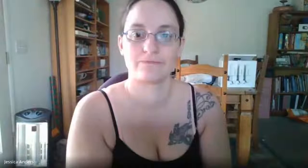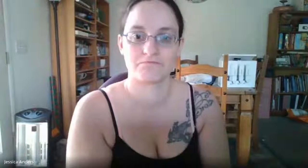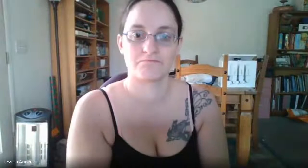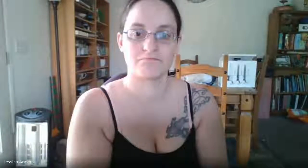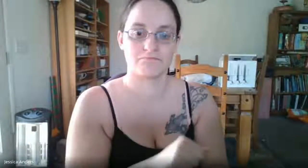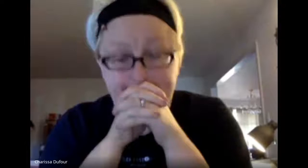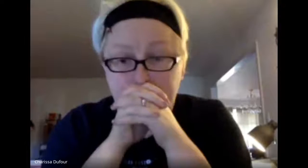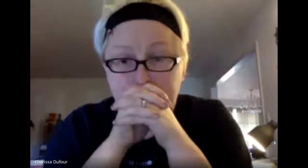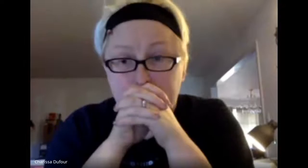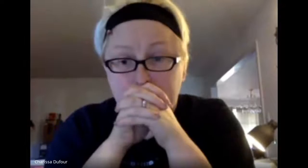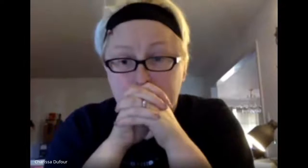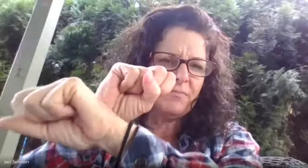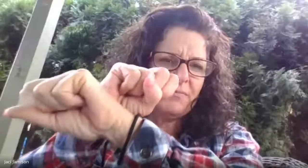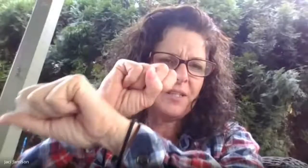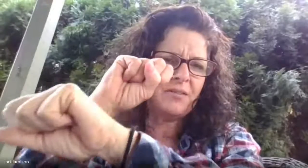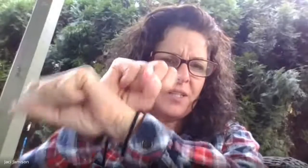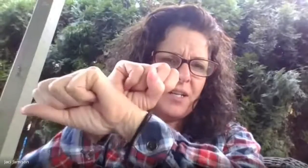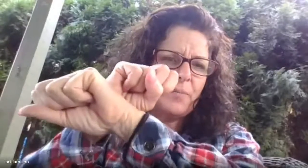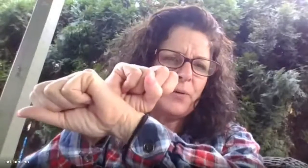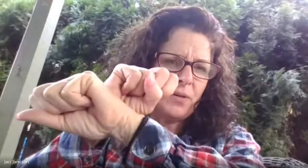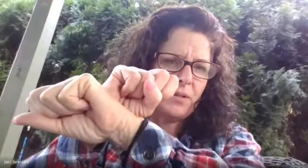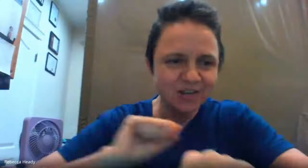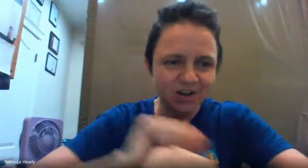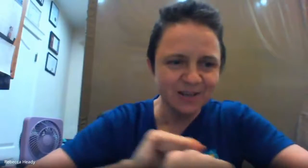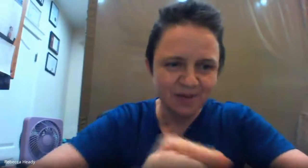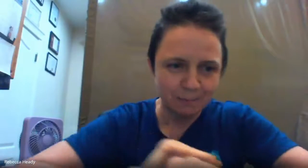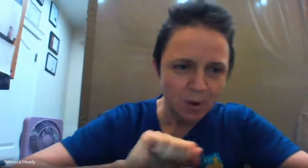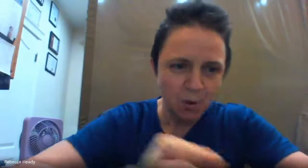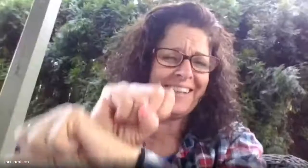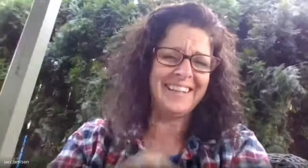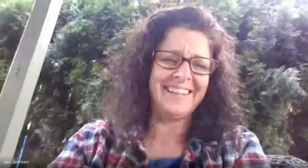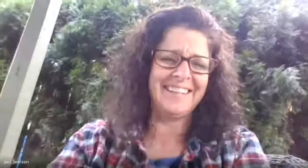of it like, you know, like you're tied up like at work. You're pounding on something.